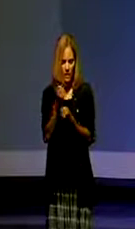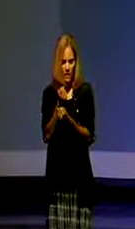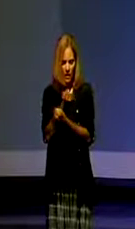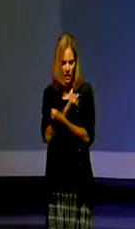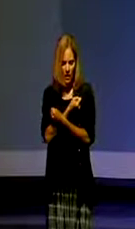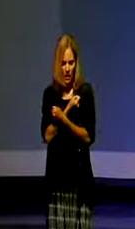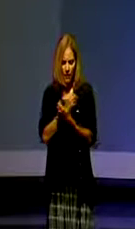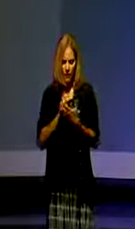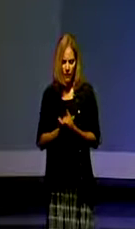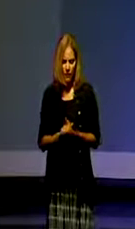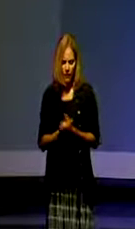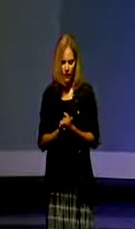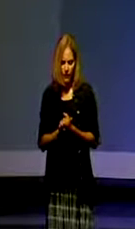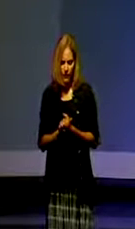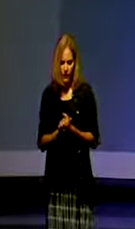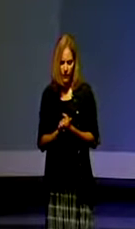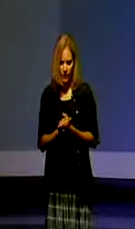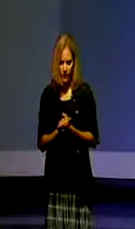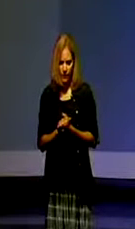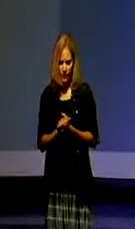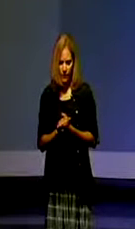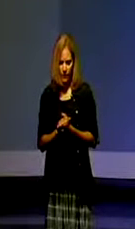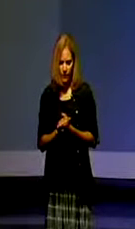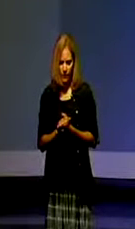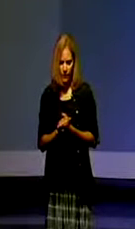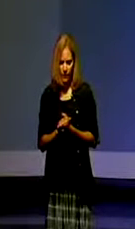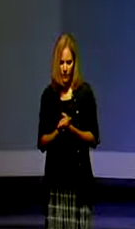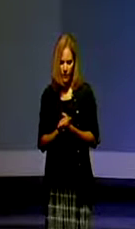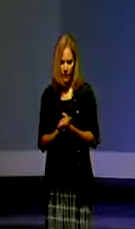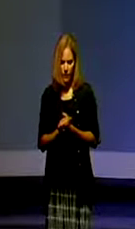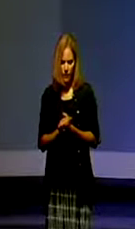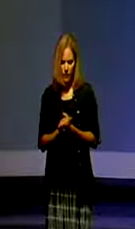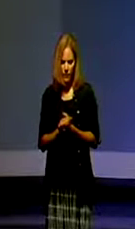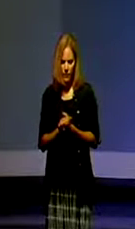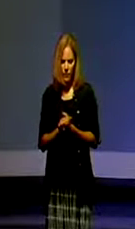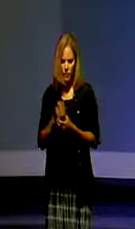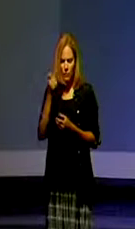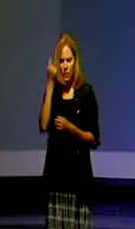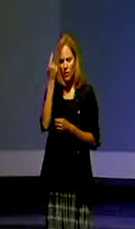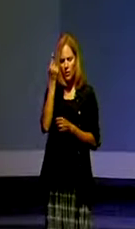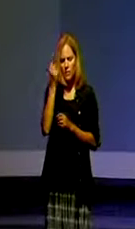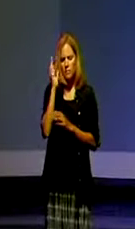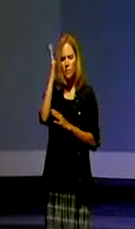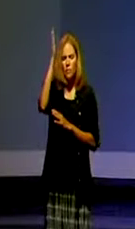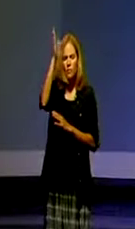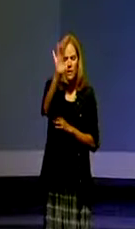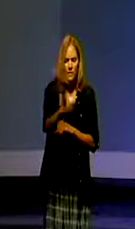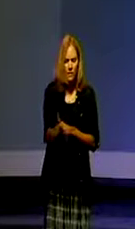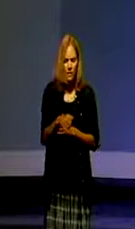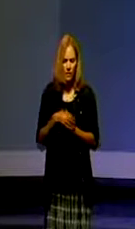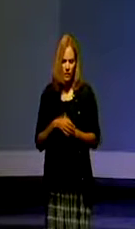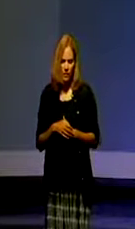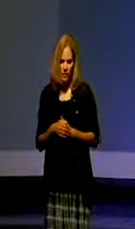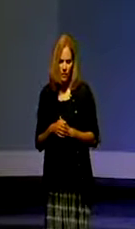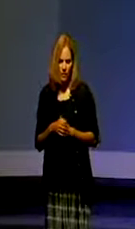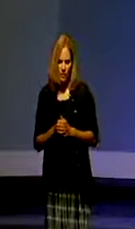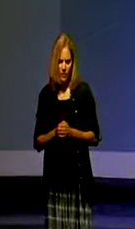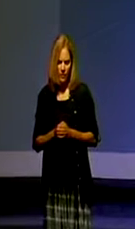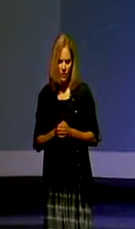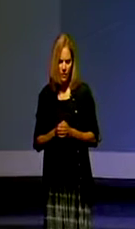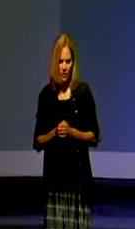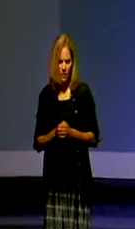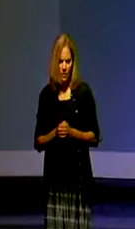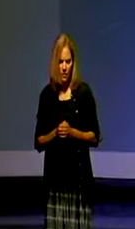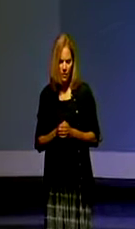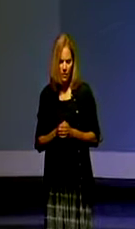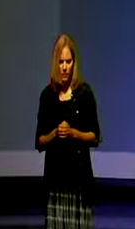goes beyond understanding, a love that we want to come